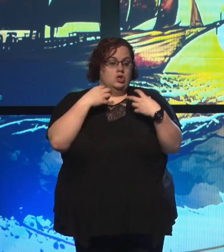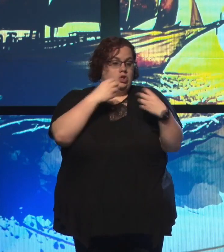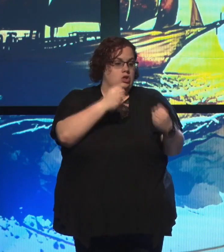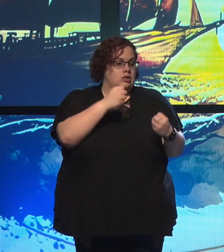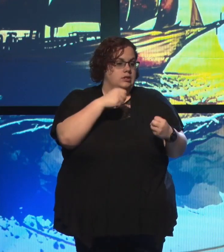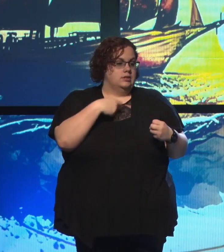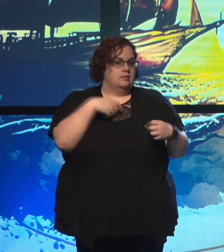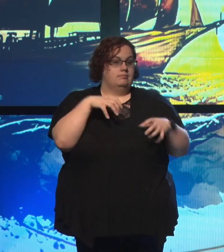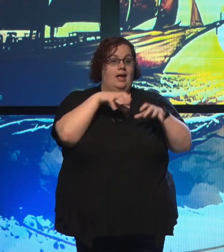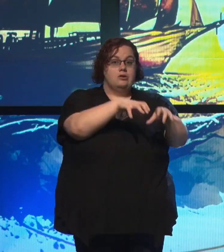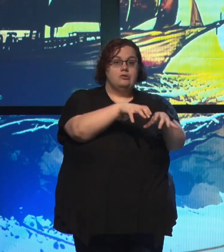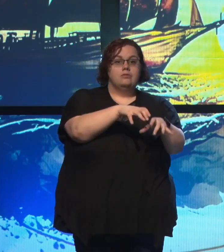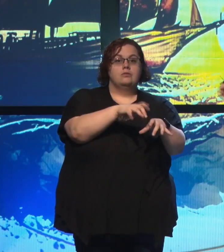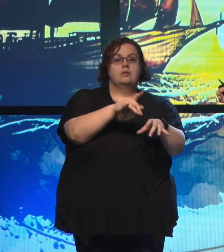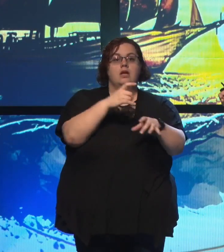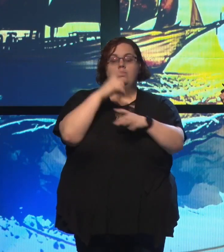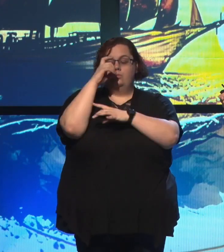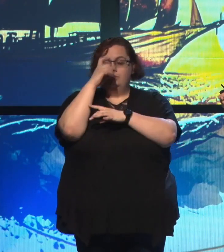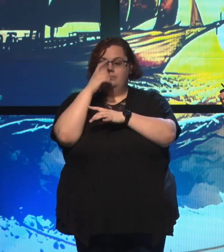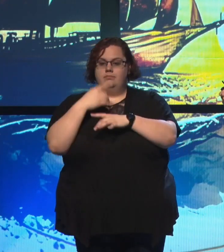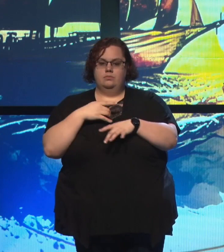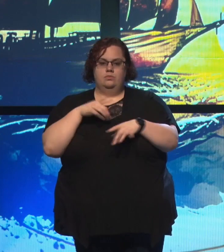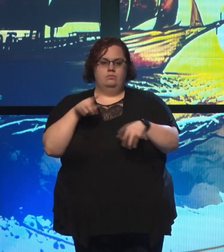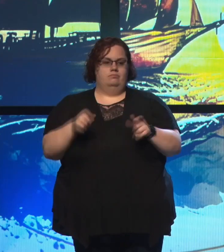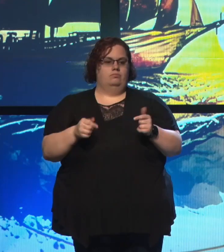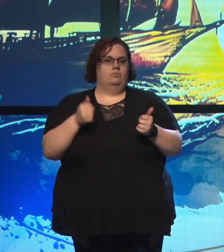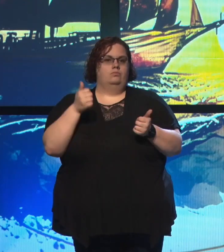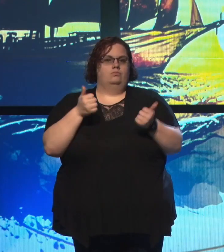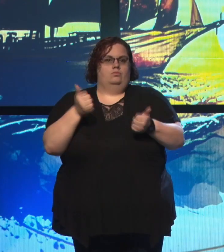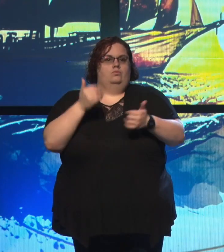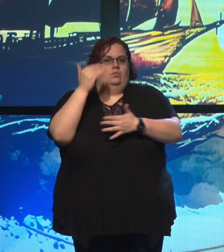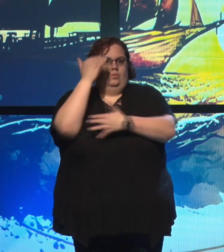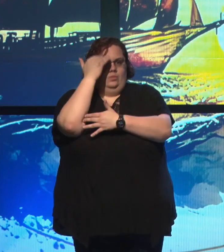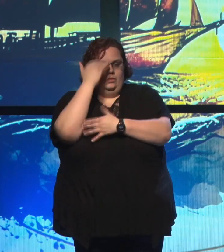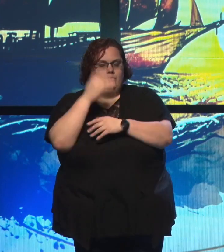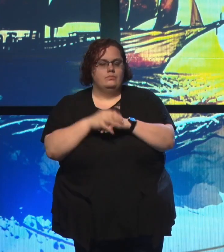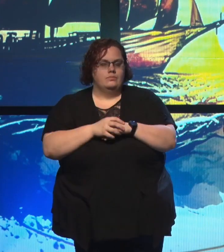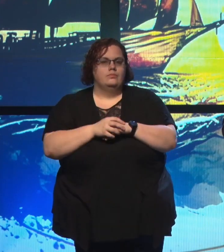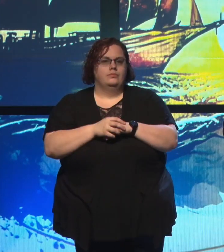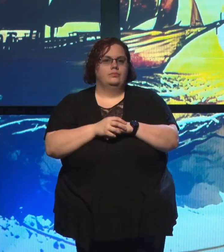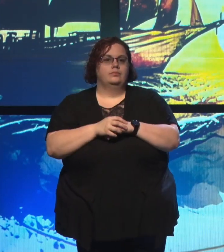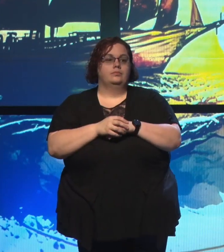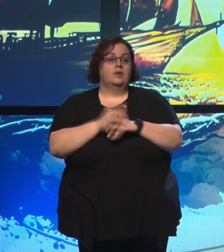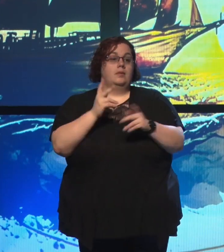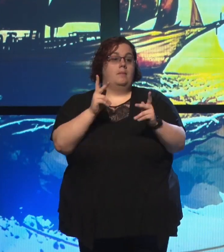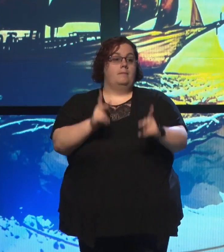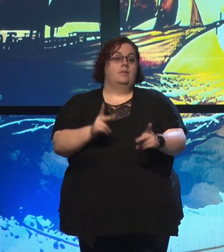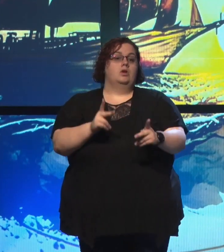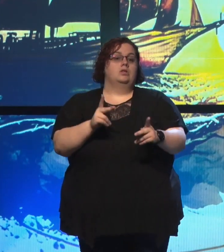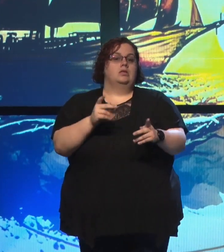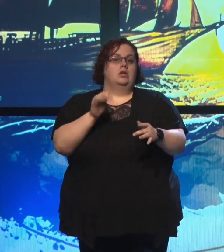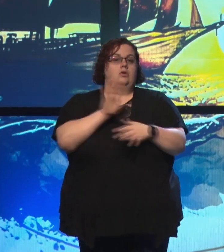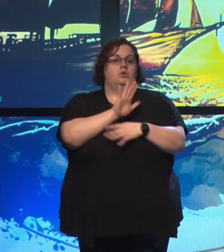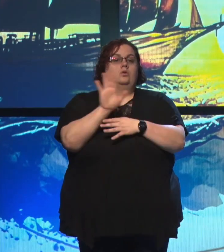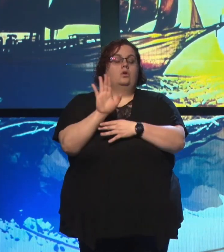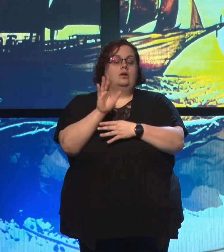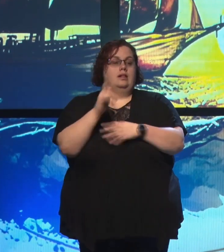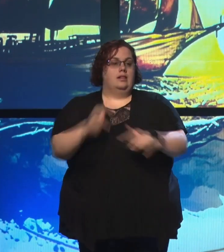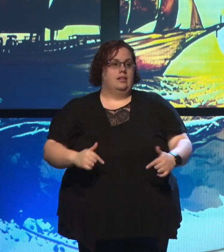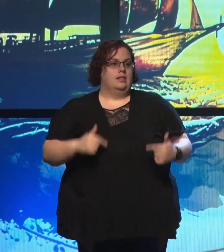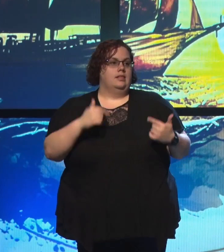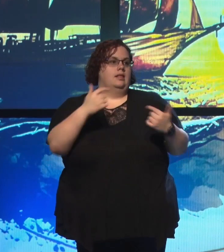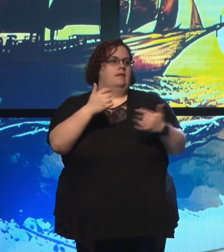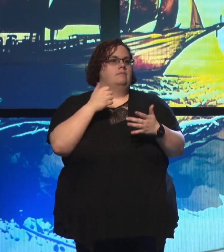can. Give me wisdom to know the difference. Help me understand that. Maybe there's a person in your life, a circumstance that you go into